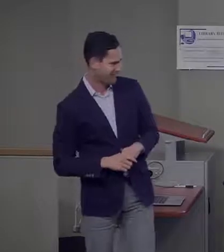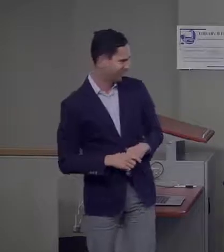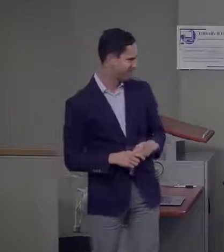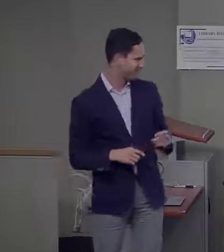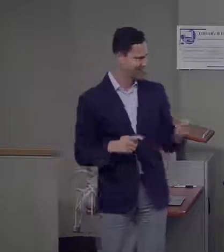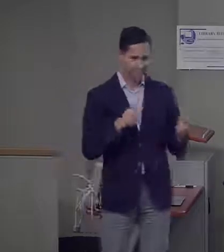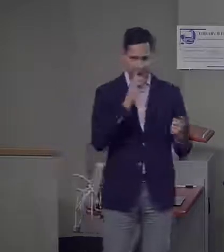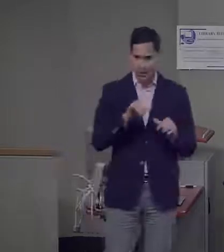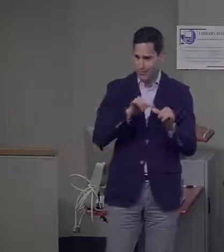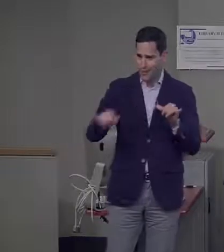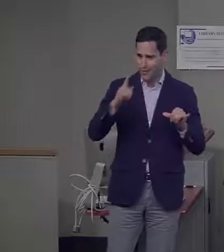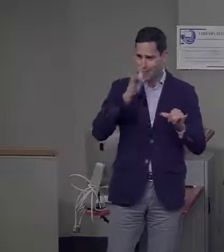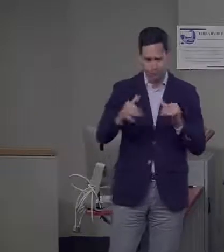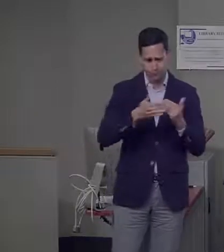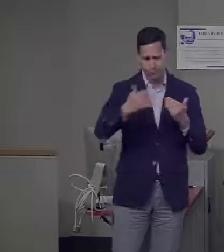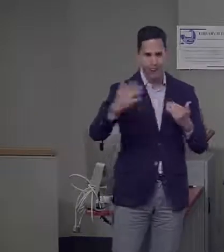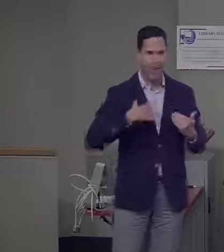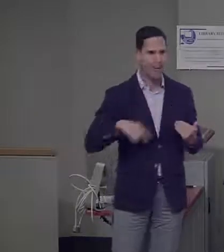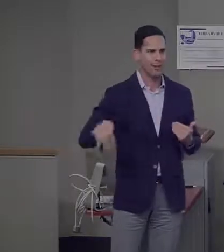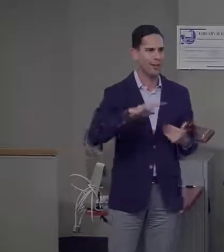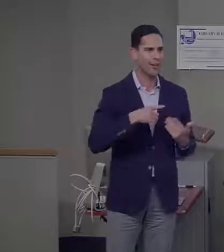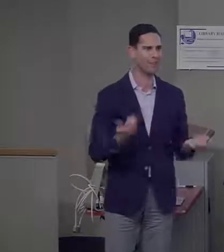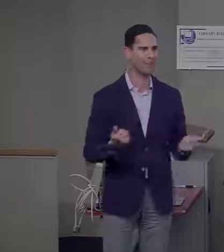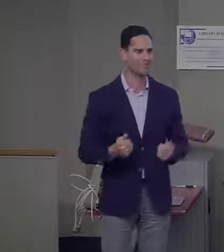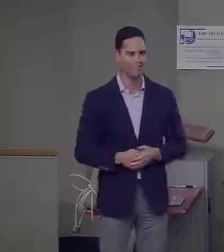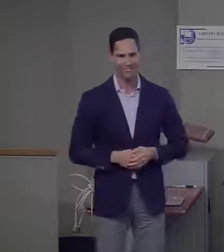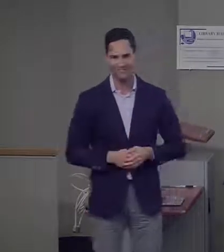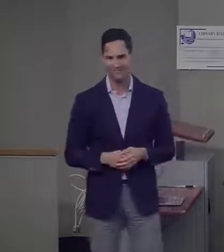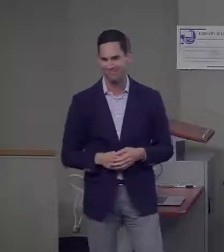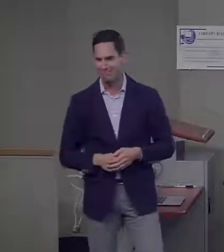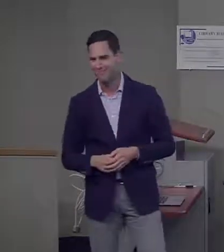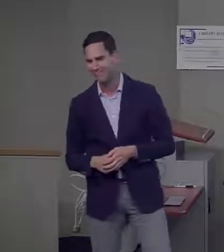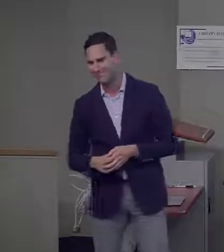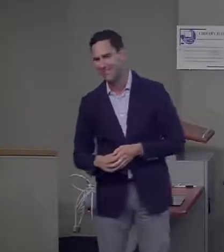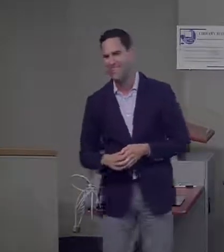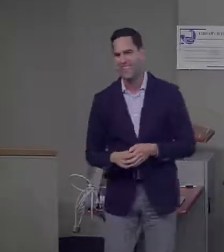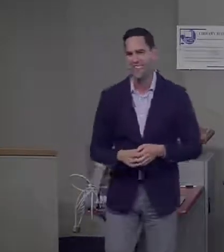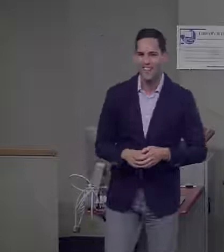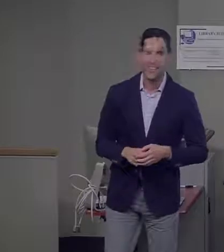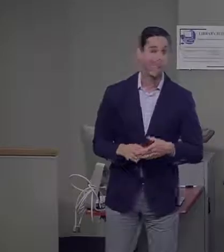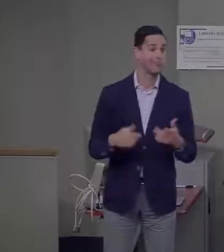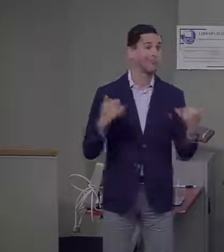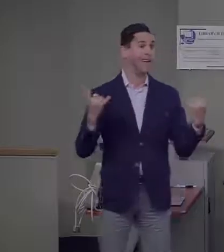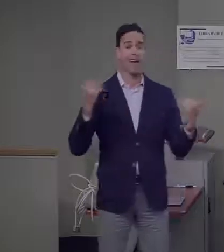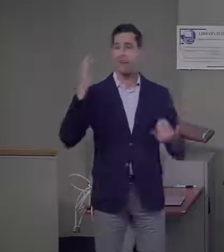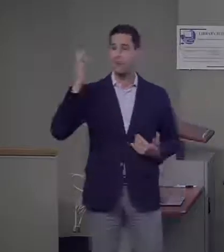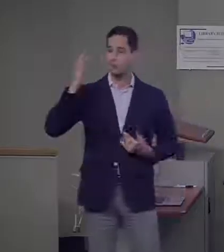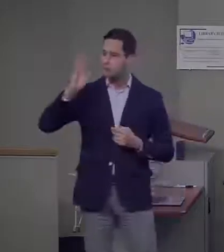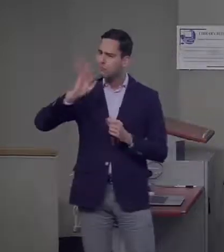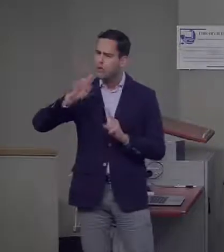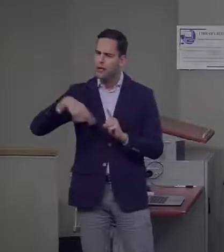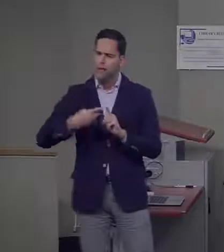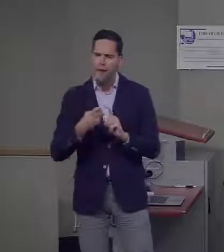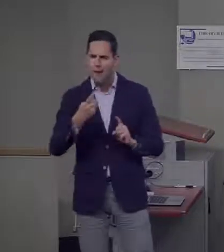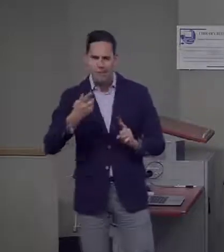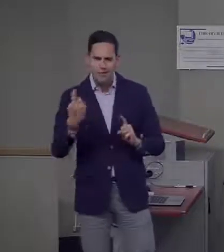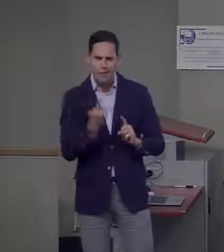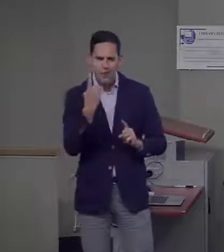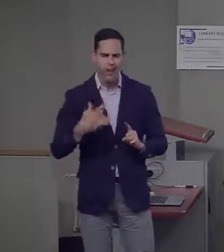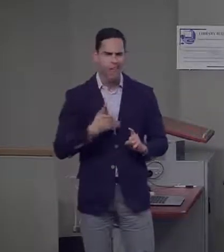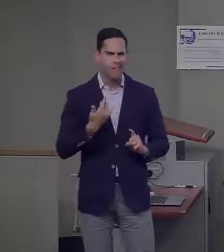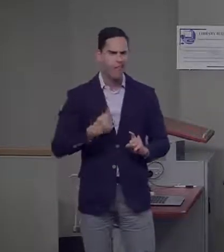like you guys. So we're going to talk to you about something that probably seems a little out in left